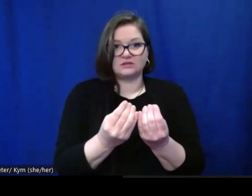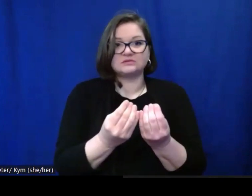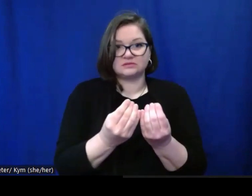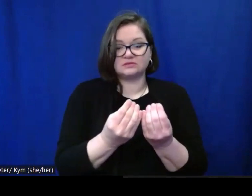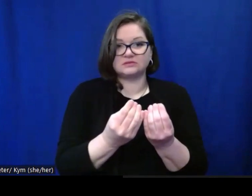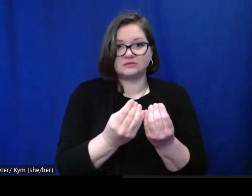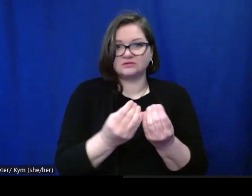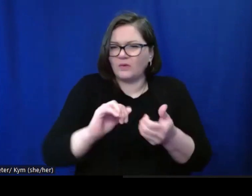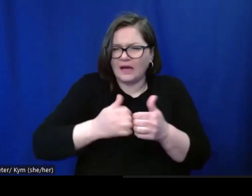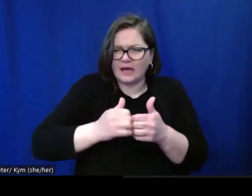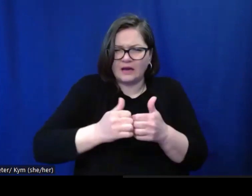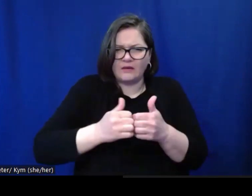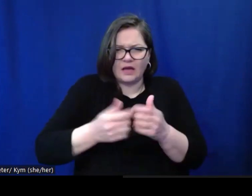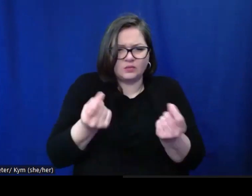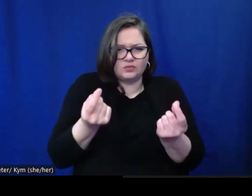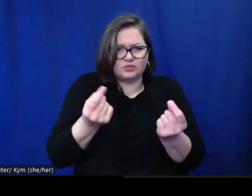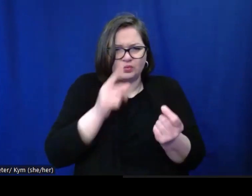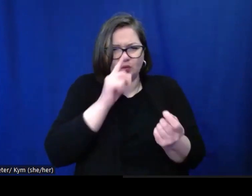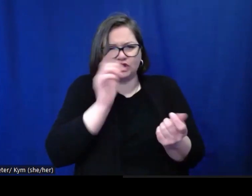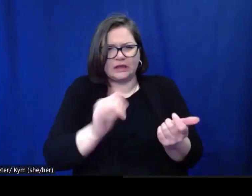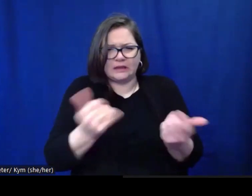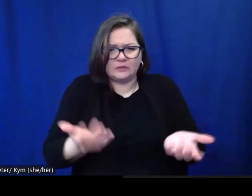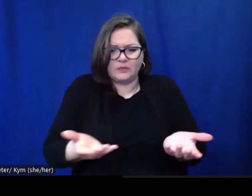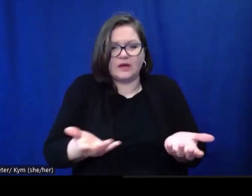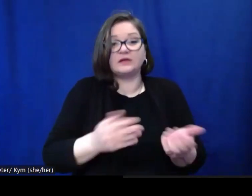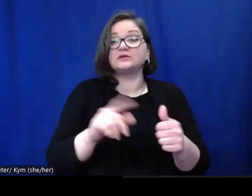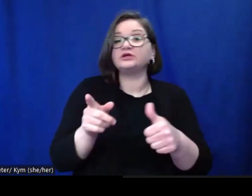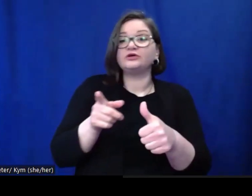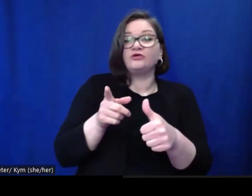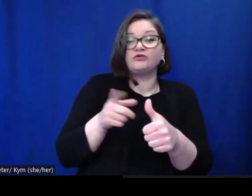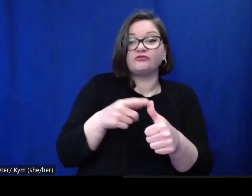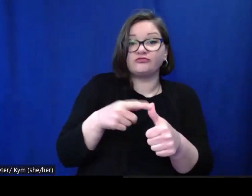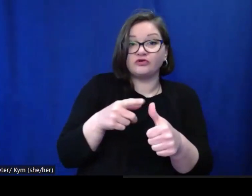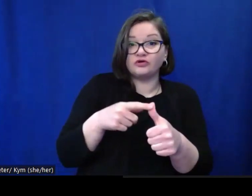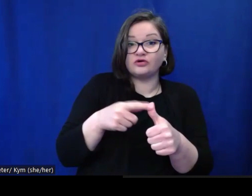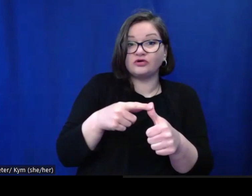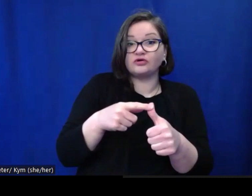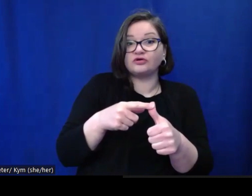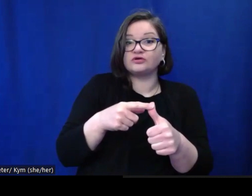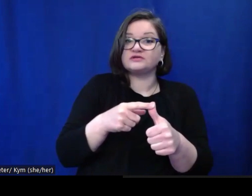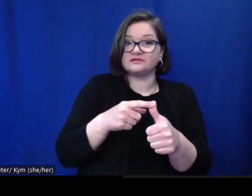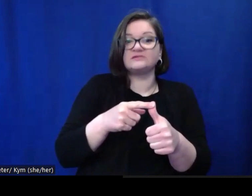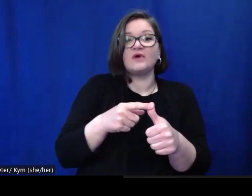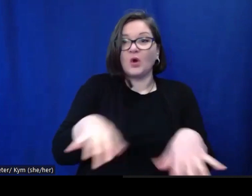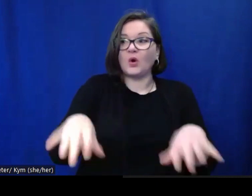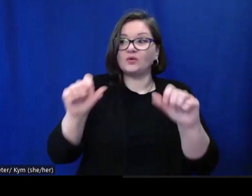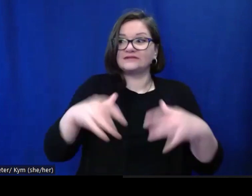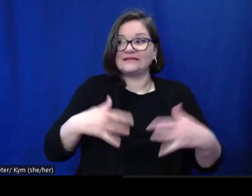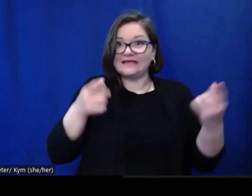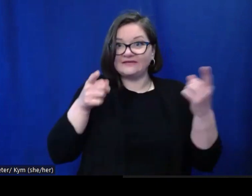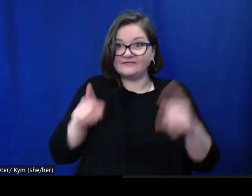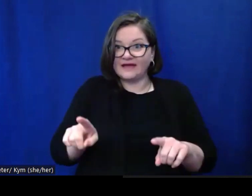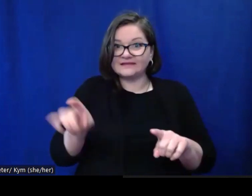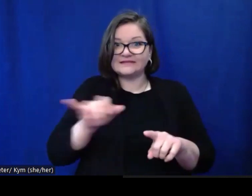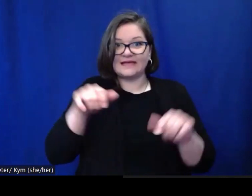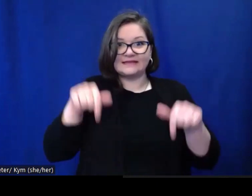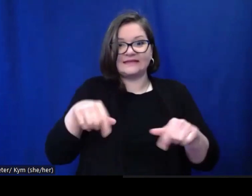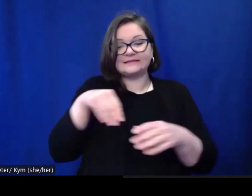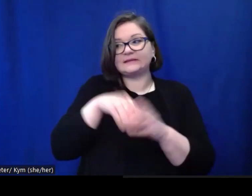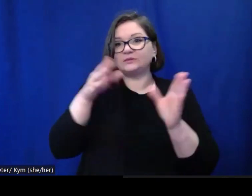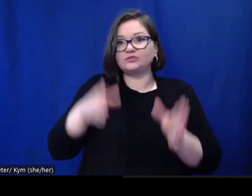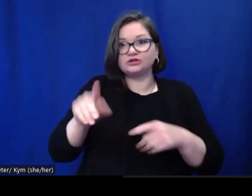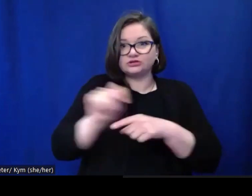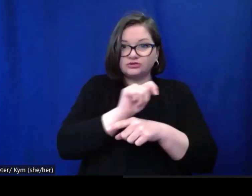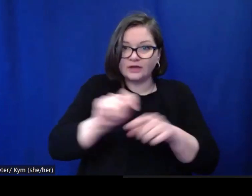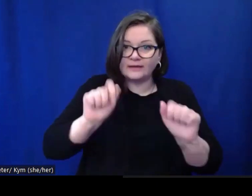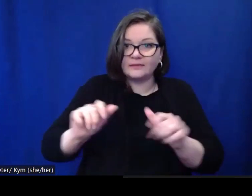how do we do that? What does that look like? First of all, by having things like we're doing today, in-person trainings, being able to